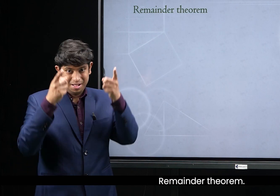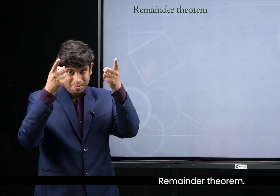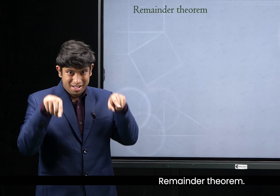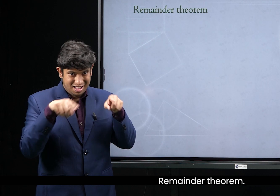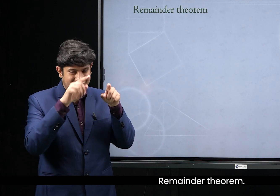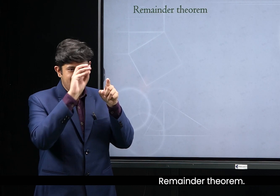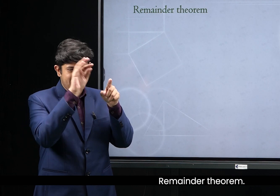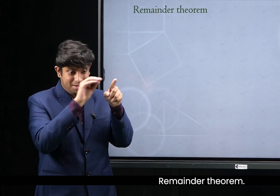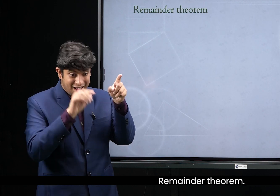Remainder theorem.